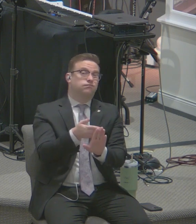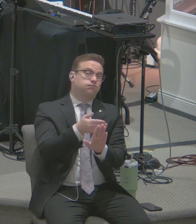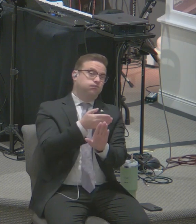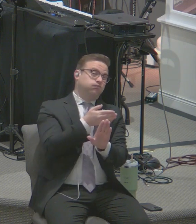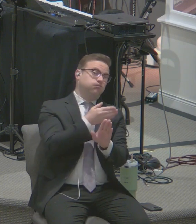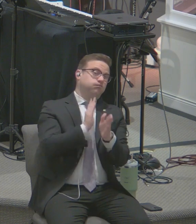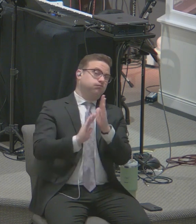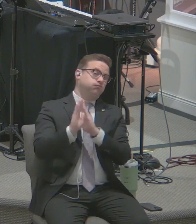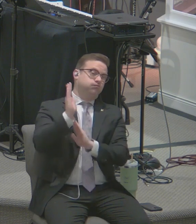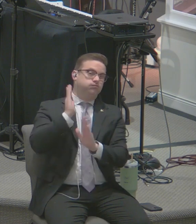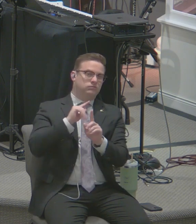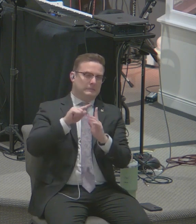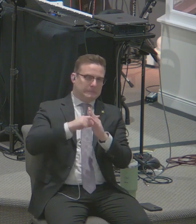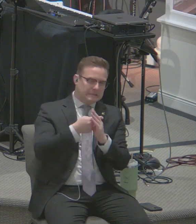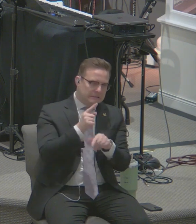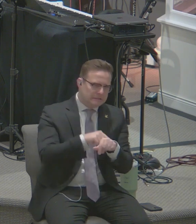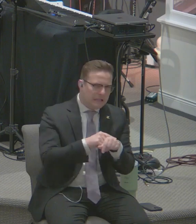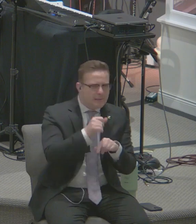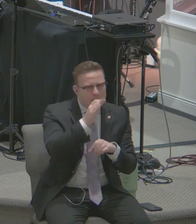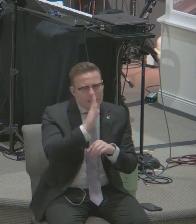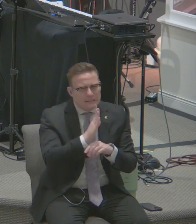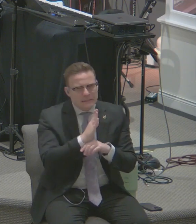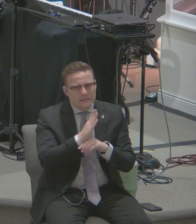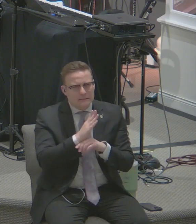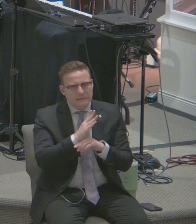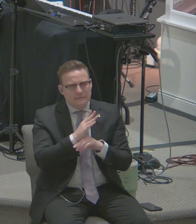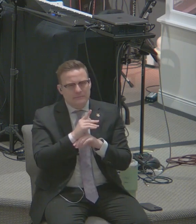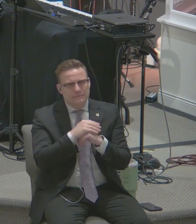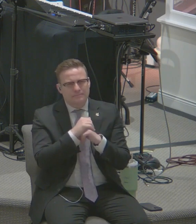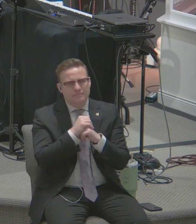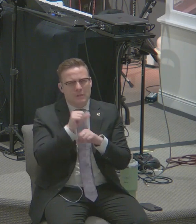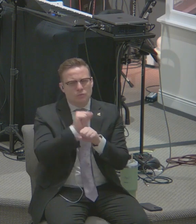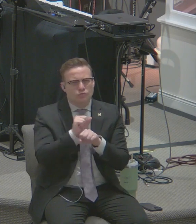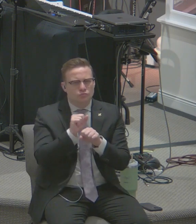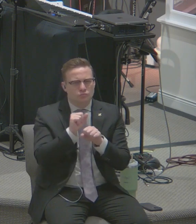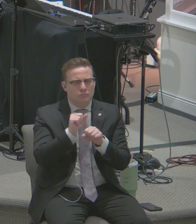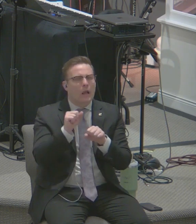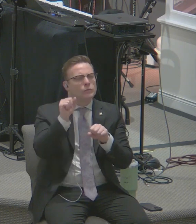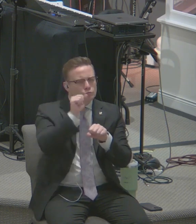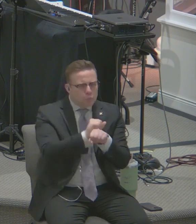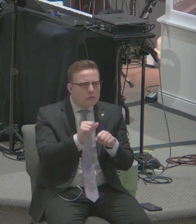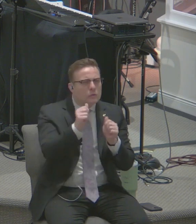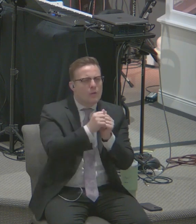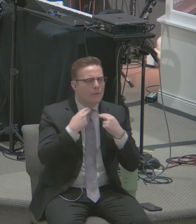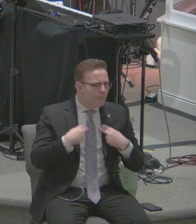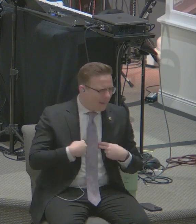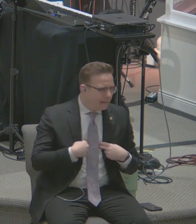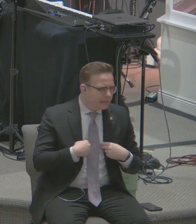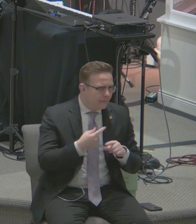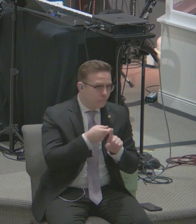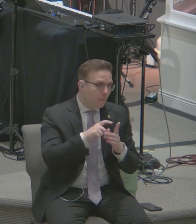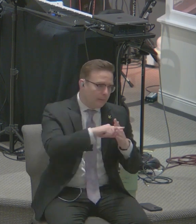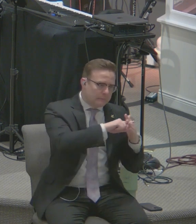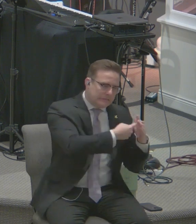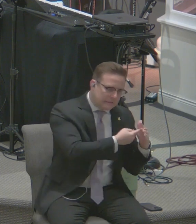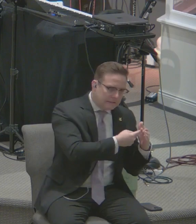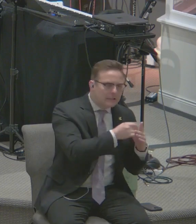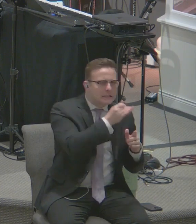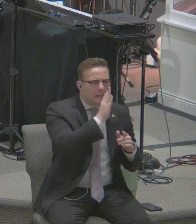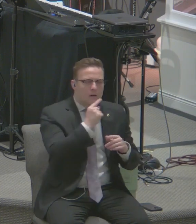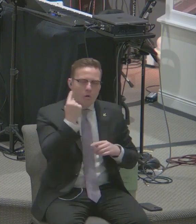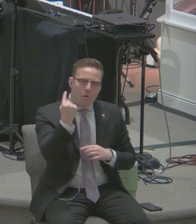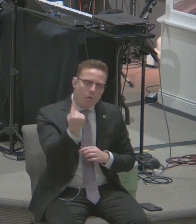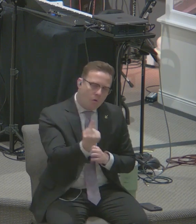time and God's redemptive work with humanity, God